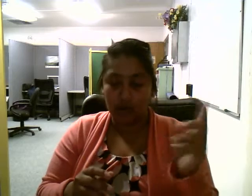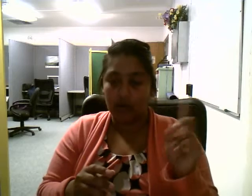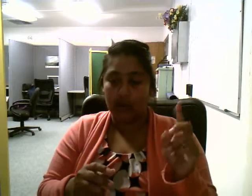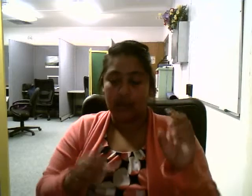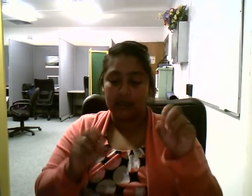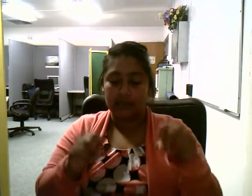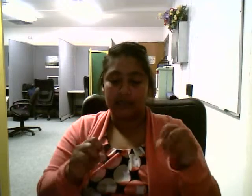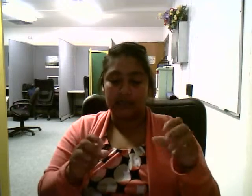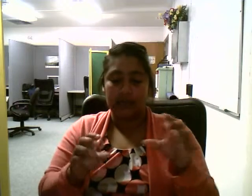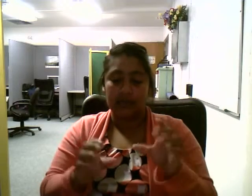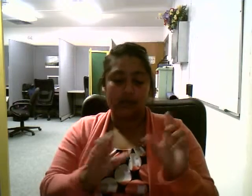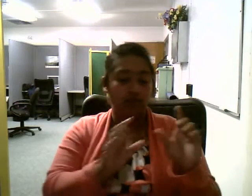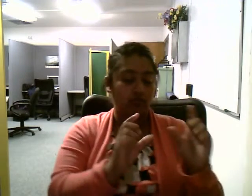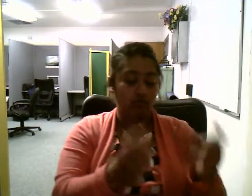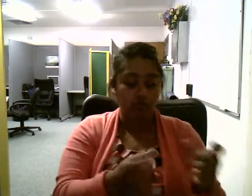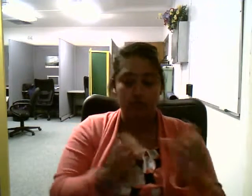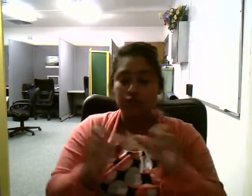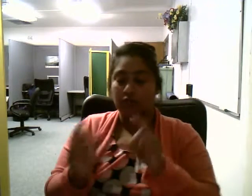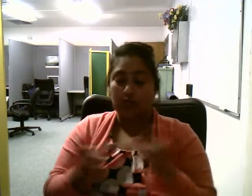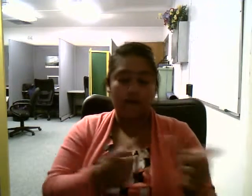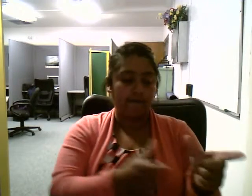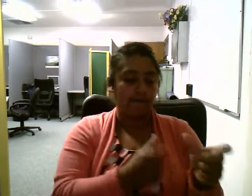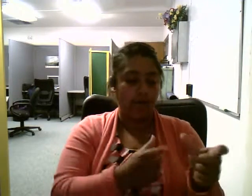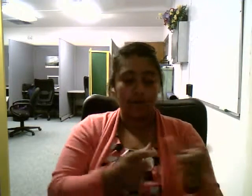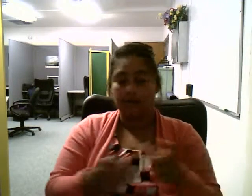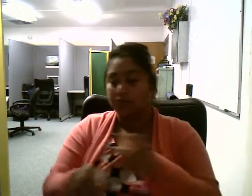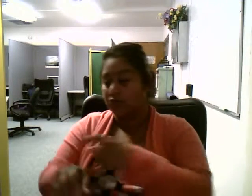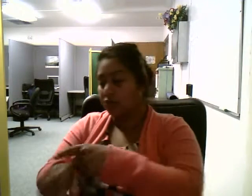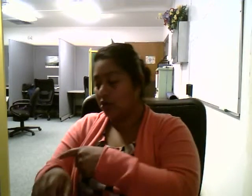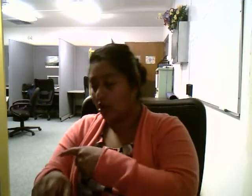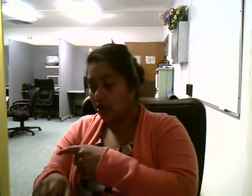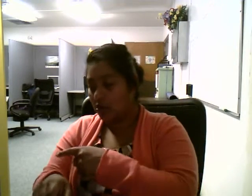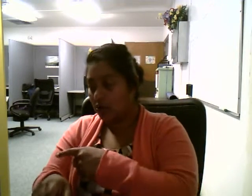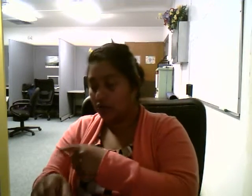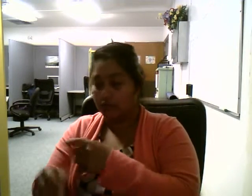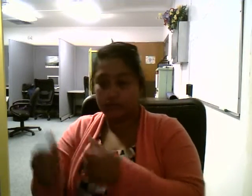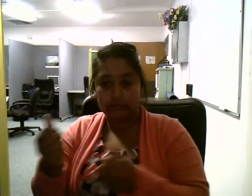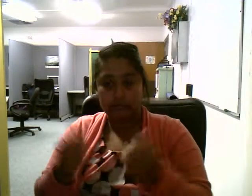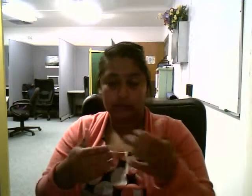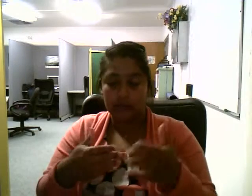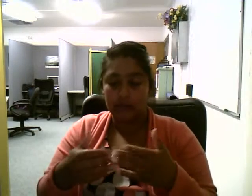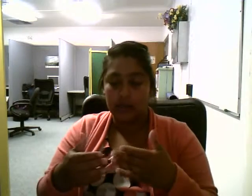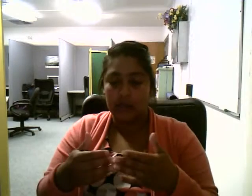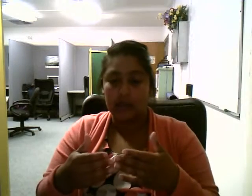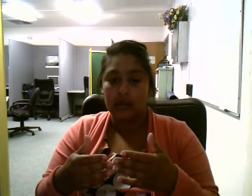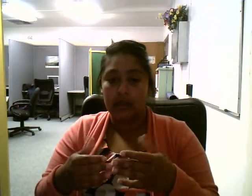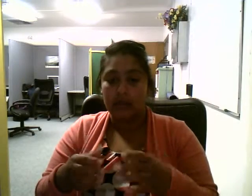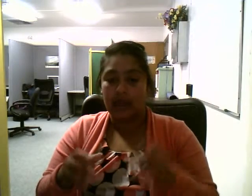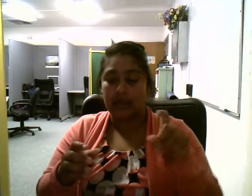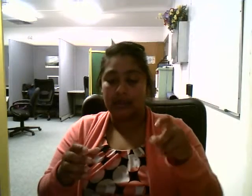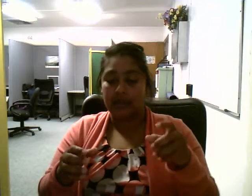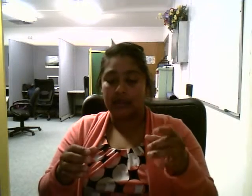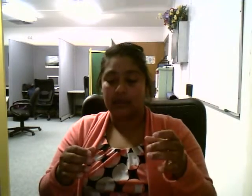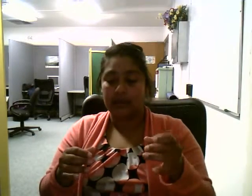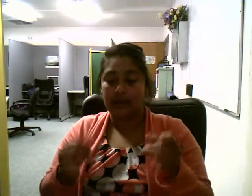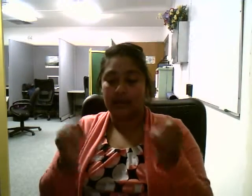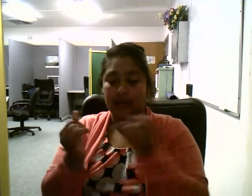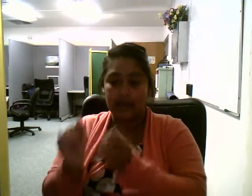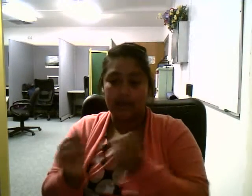take those groups that are faster or those groups that are slower and need more individual attention, and I can spend now